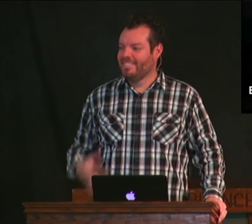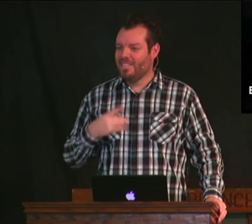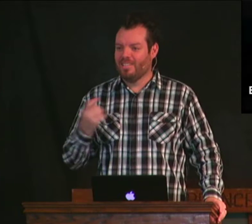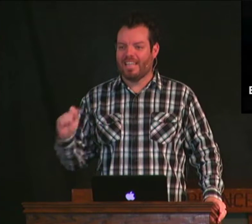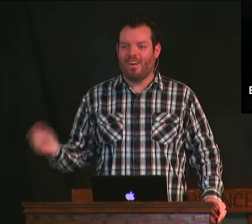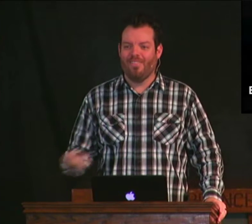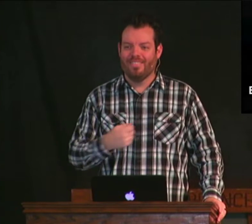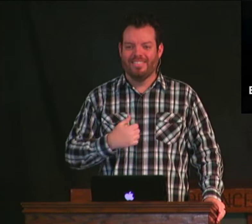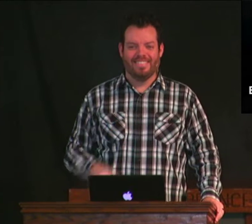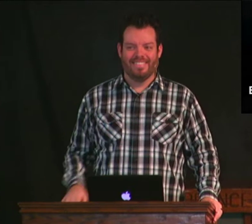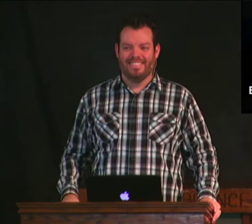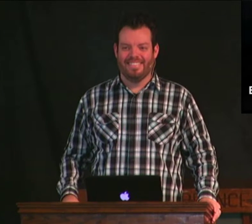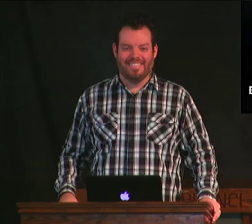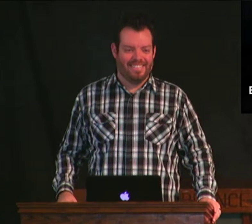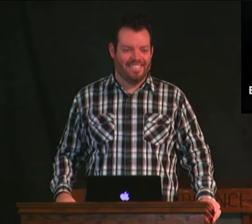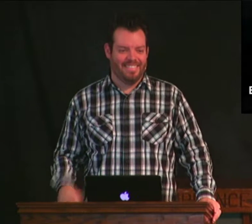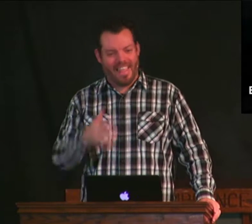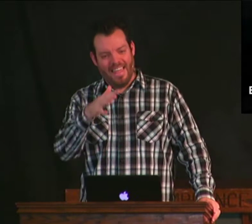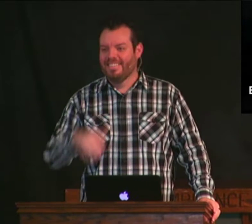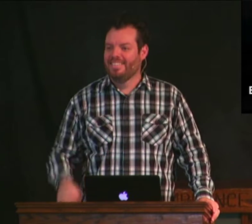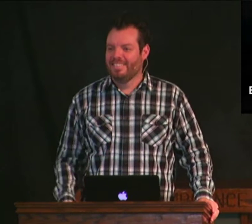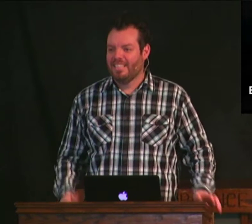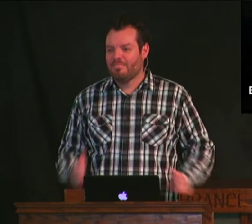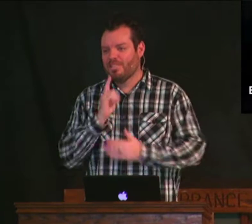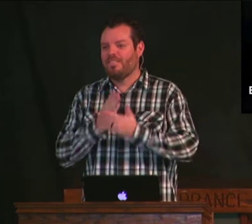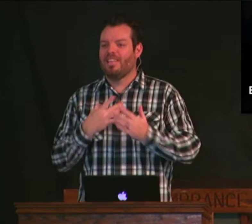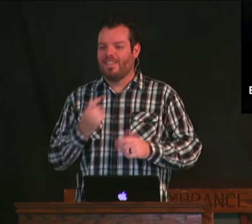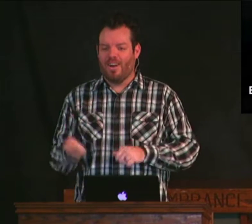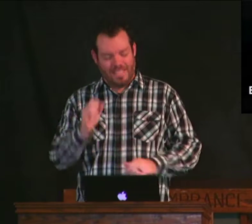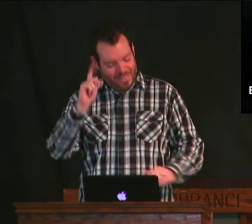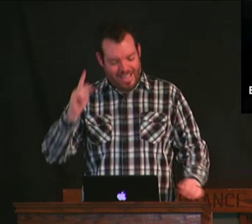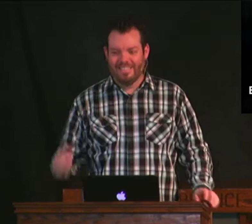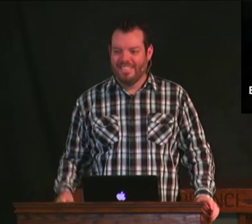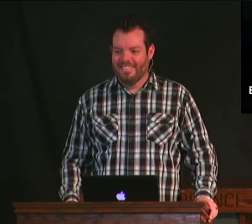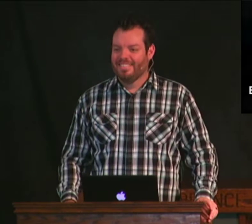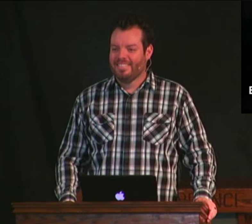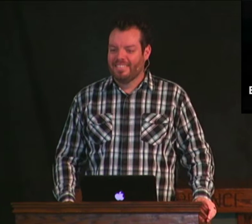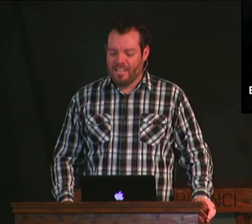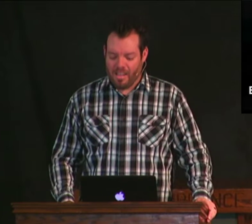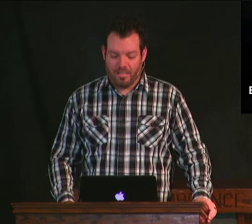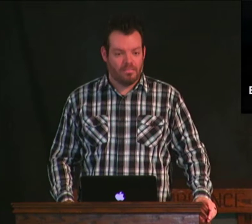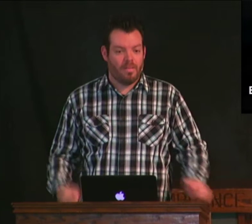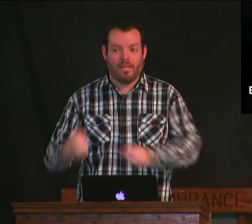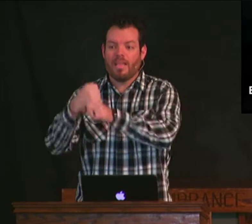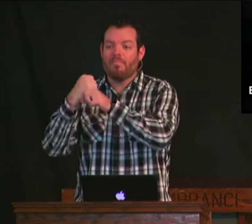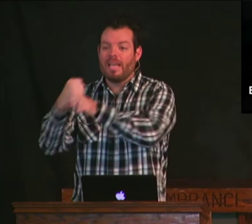Anyone like golf? Yeah, I'm sure some of you like golf. That's okay. Now,